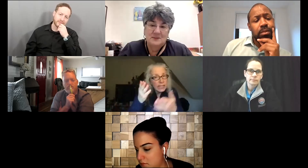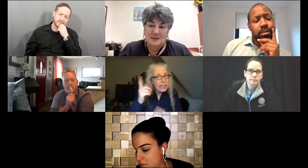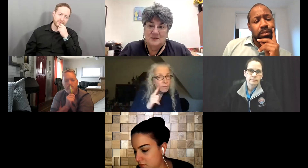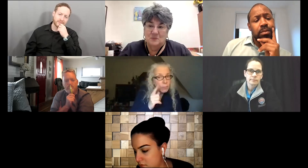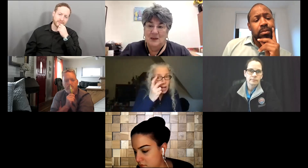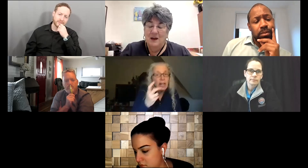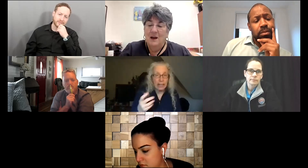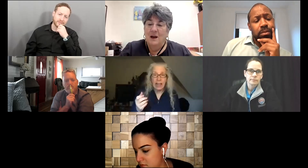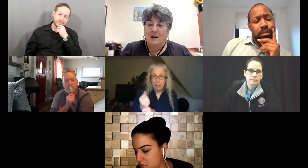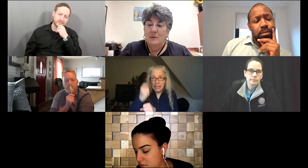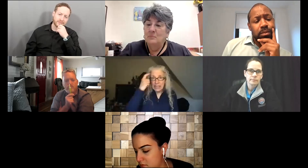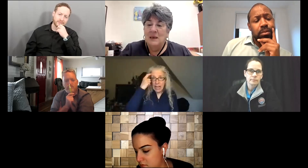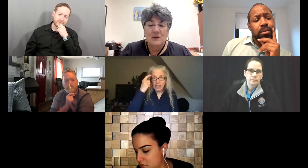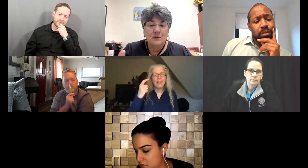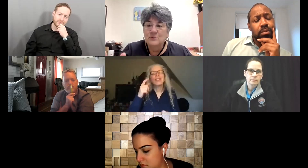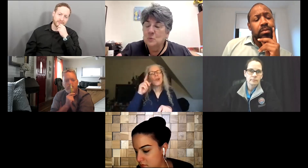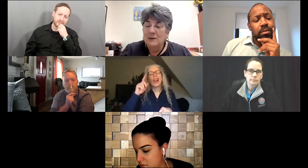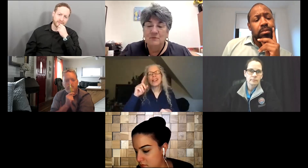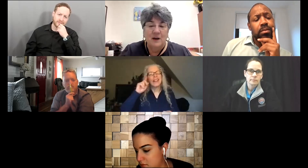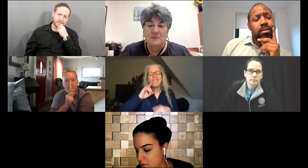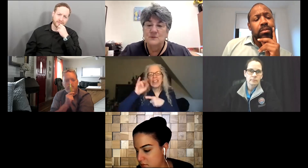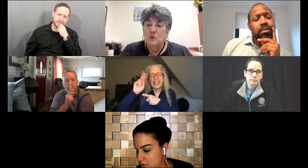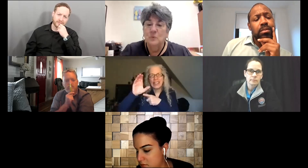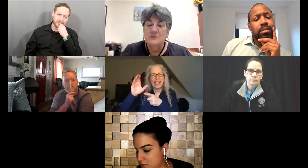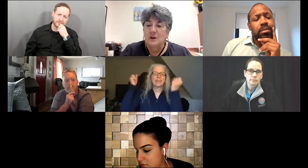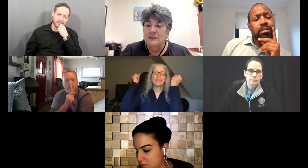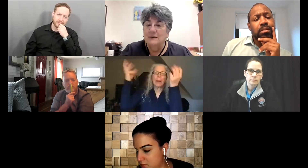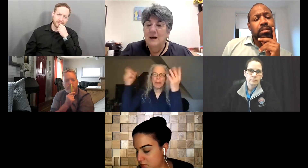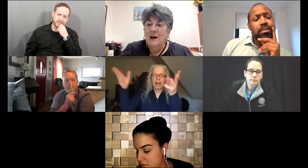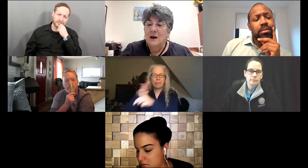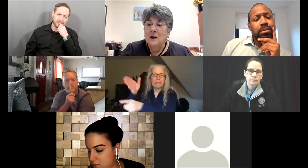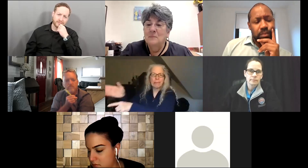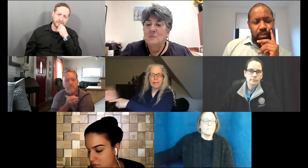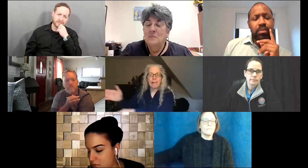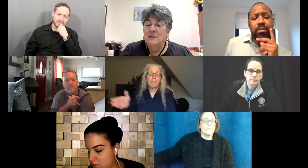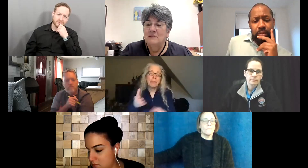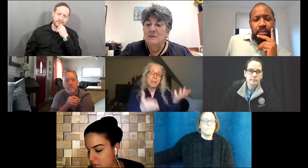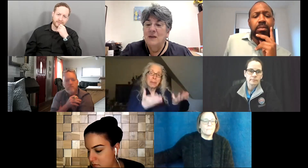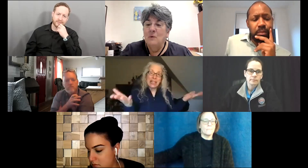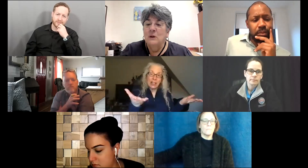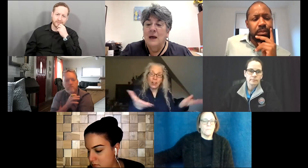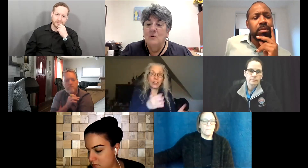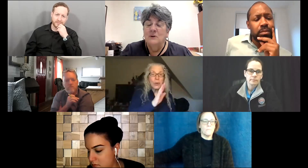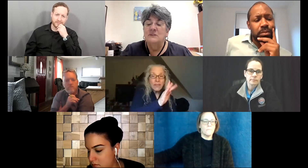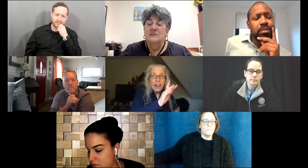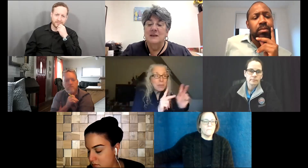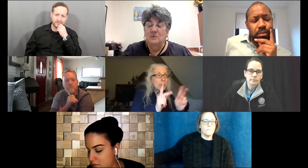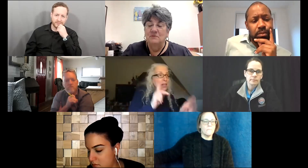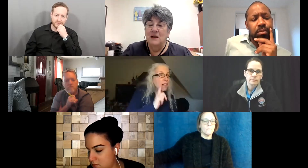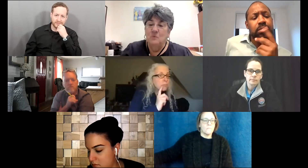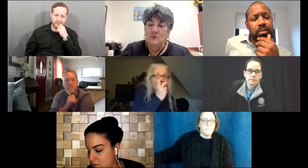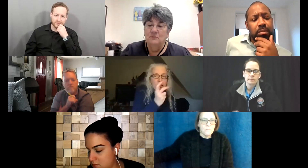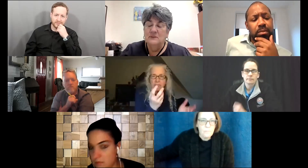made sense to me. And maybe those 25 is where we start. But that would allow us to set